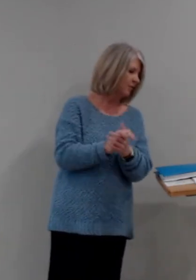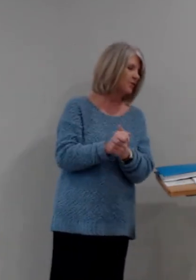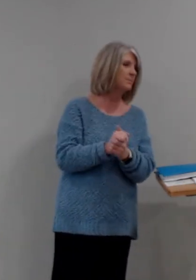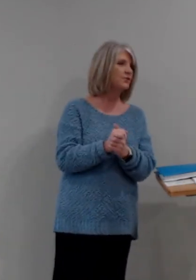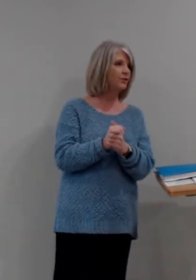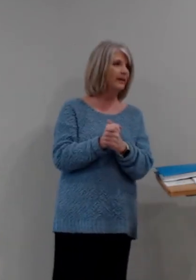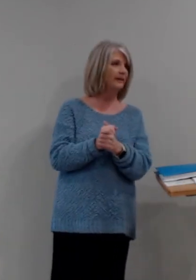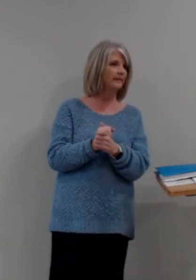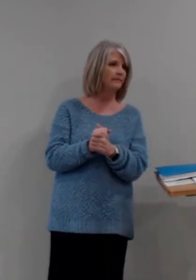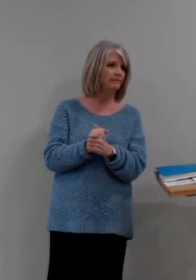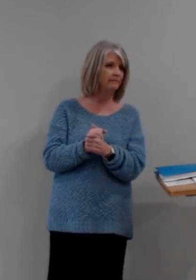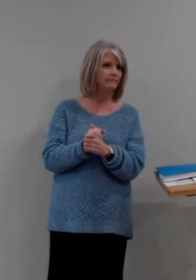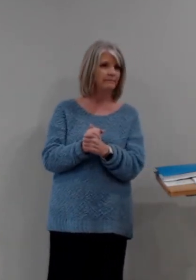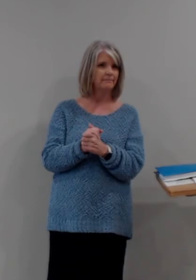Christmas tree.